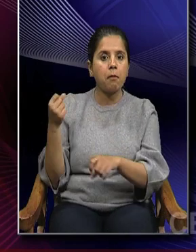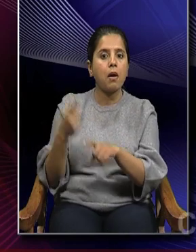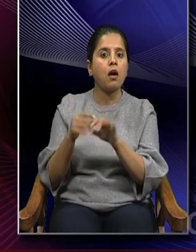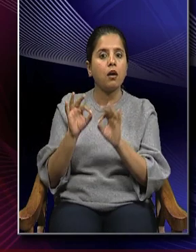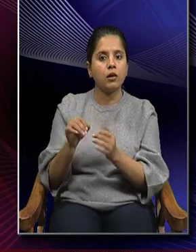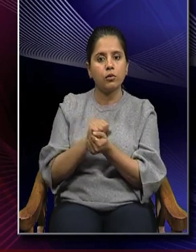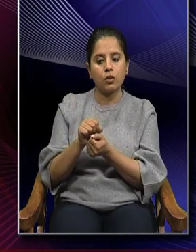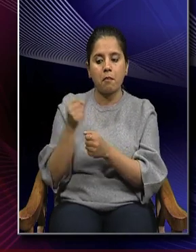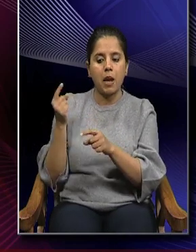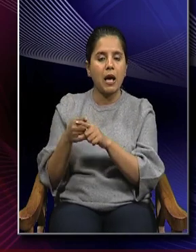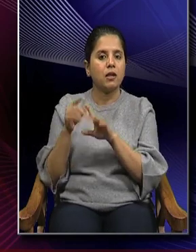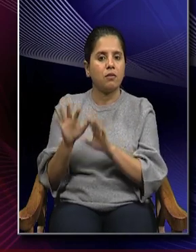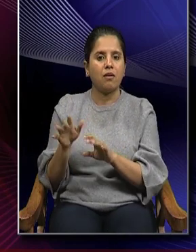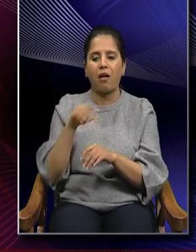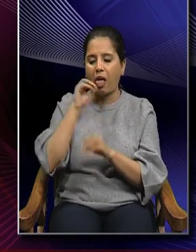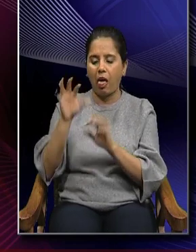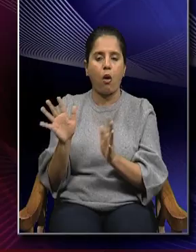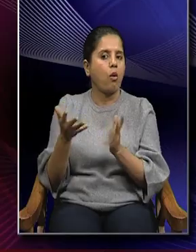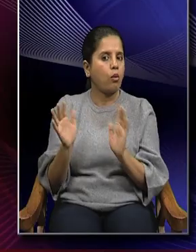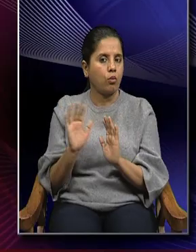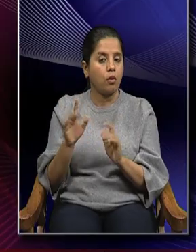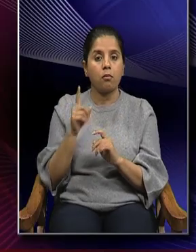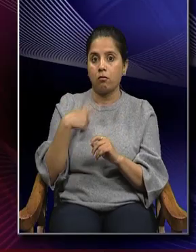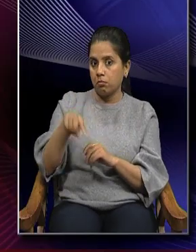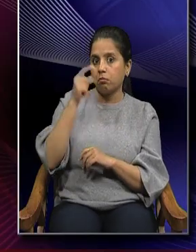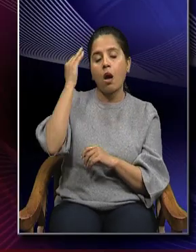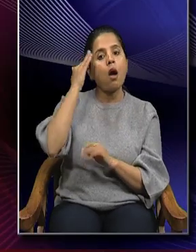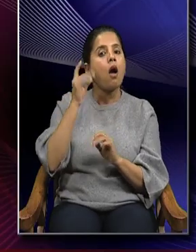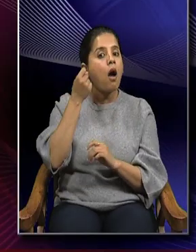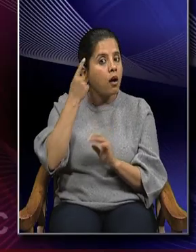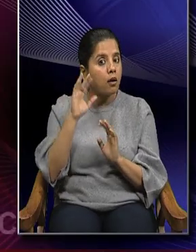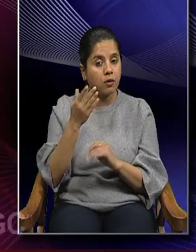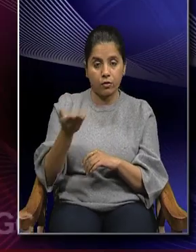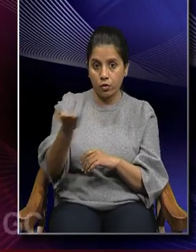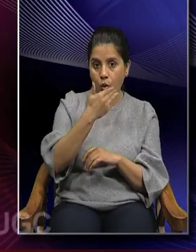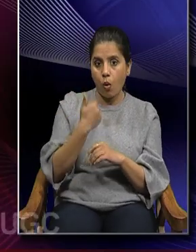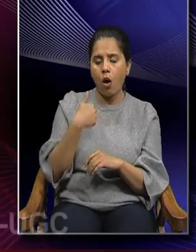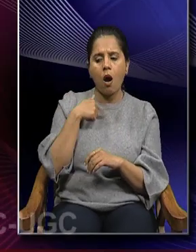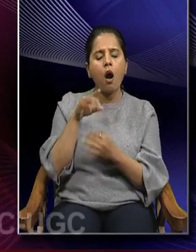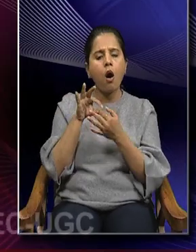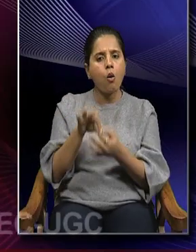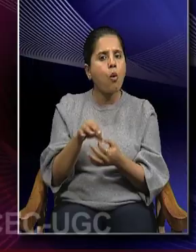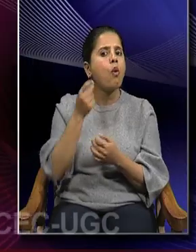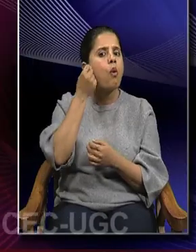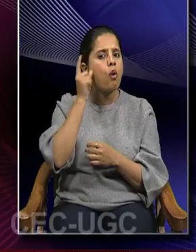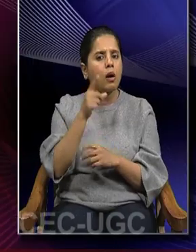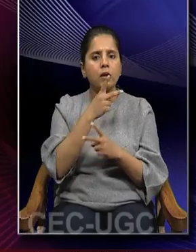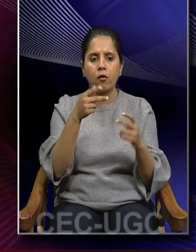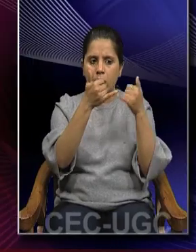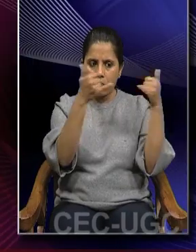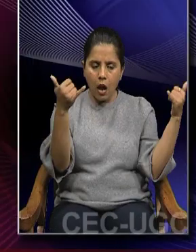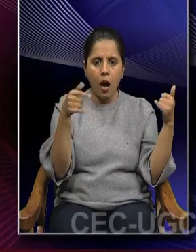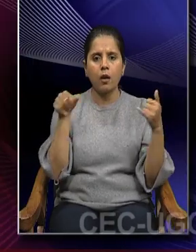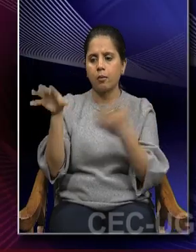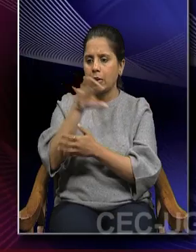the washing machines also. So, we have to understand that when we try to relate the different product lines in a product